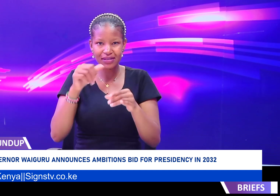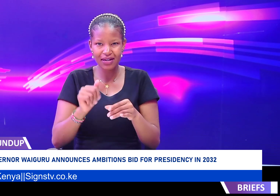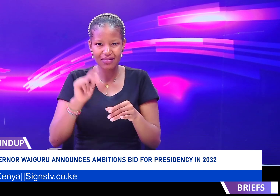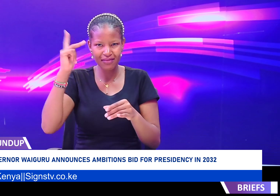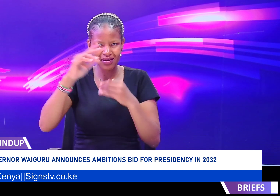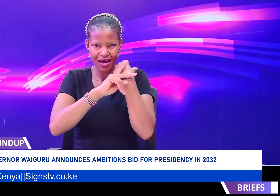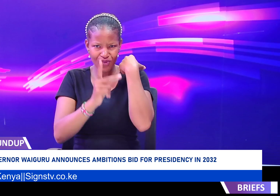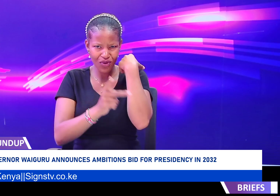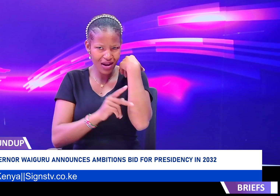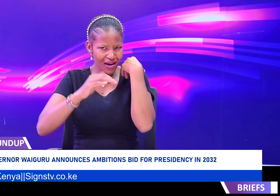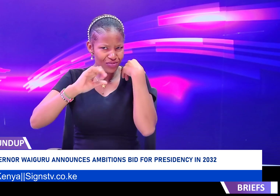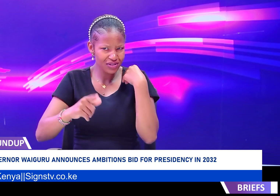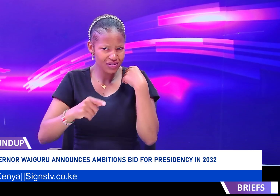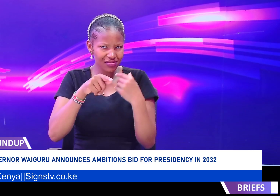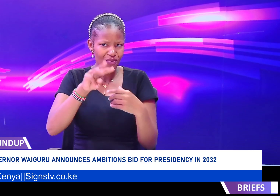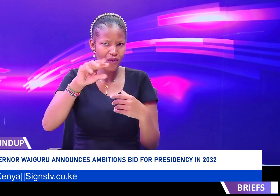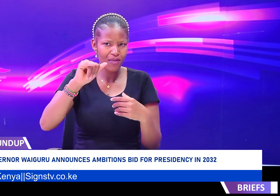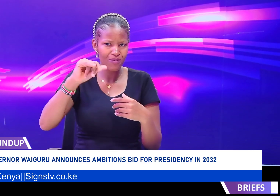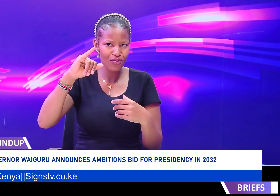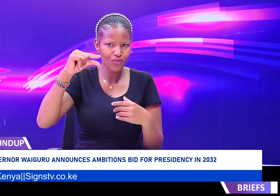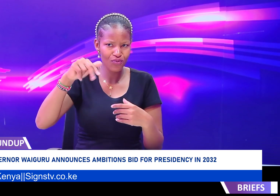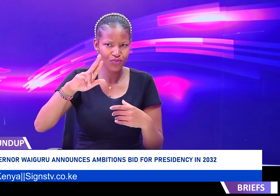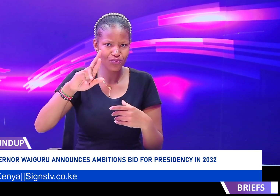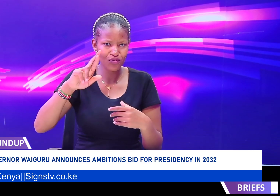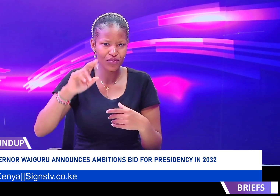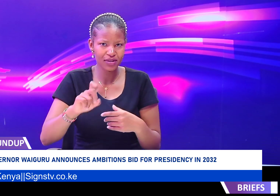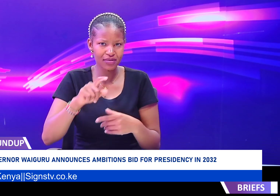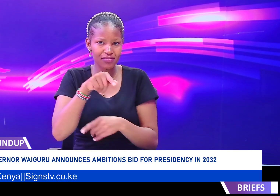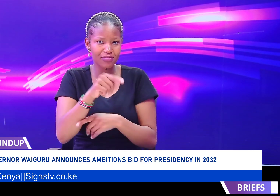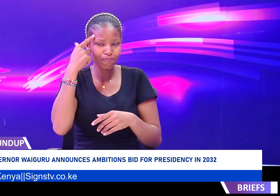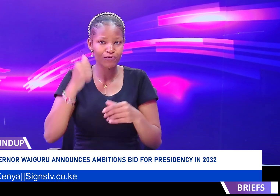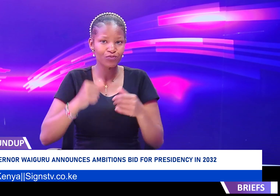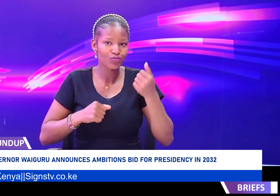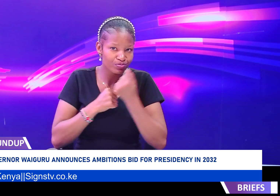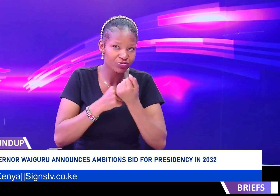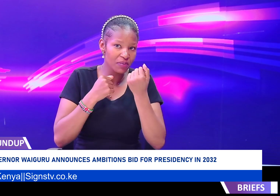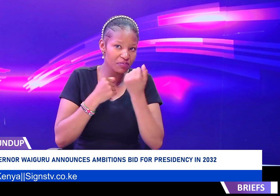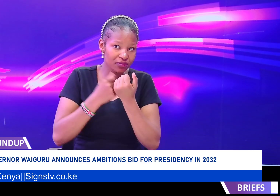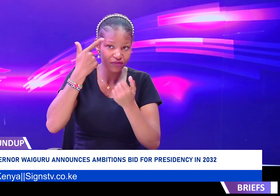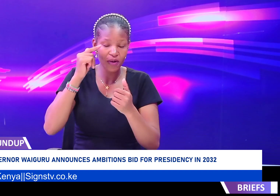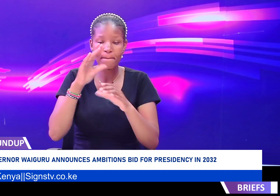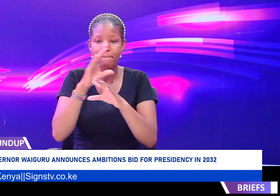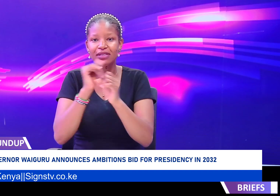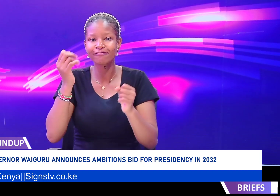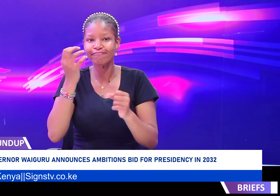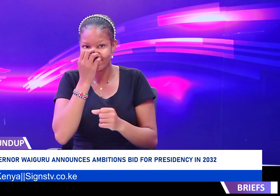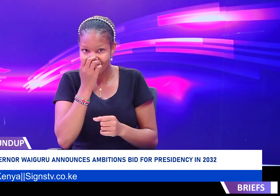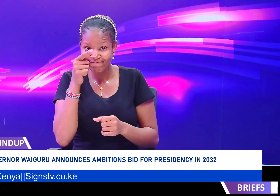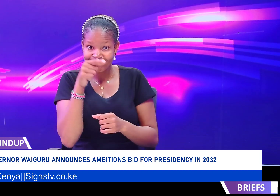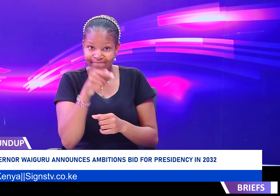her support for President William Ruto, noting that political timing and strategy remains critical in national